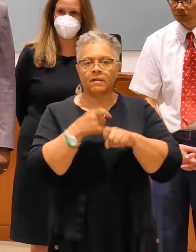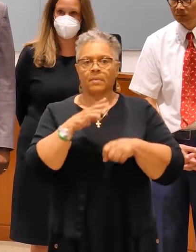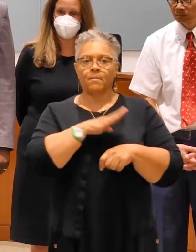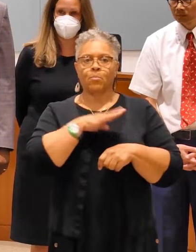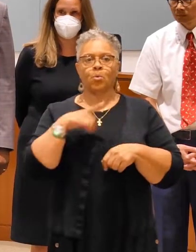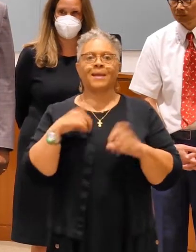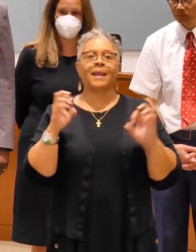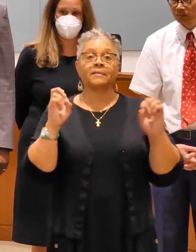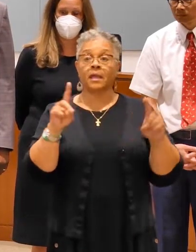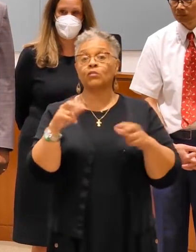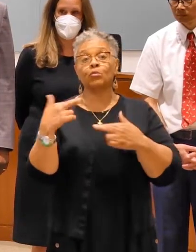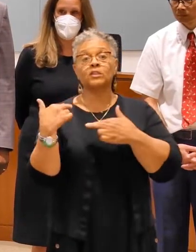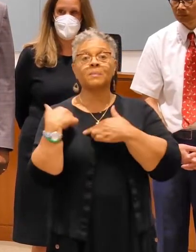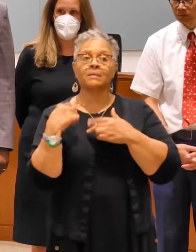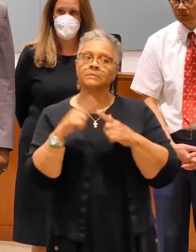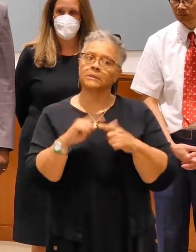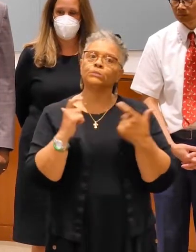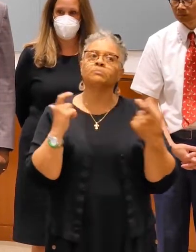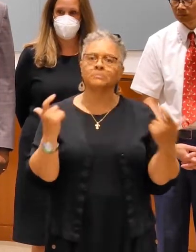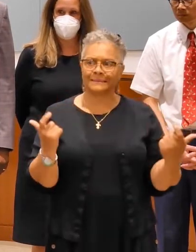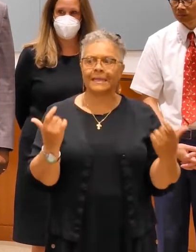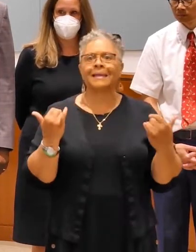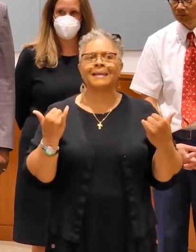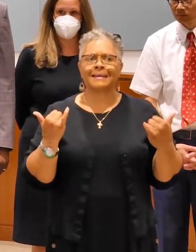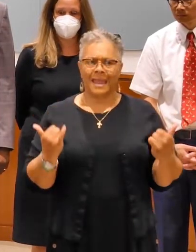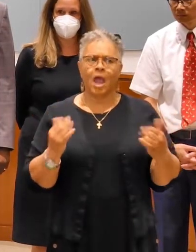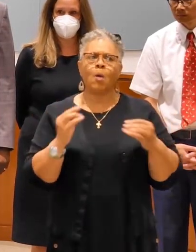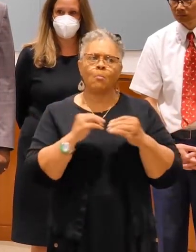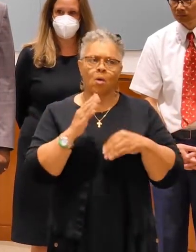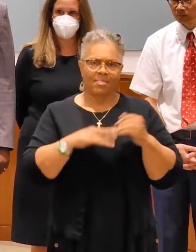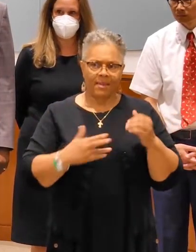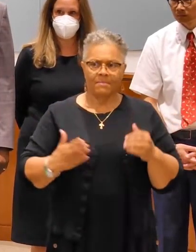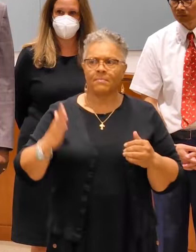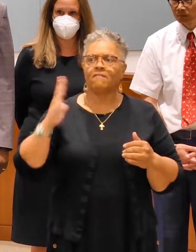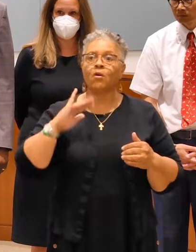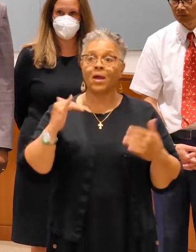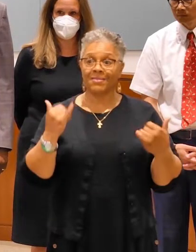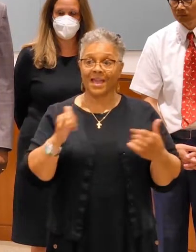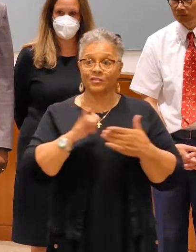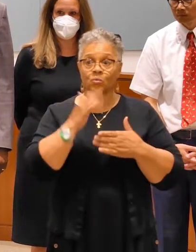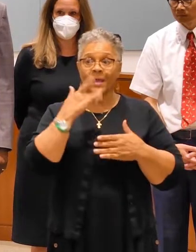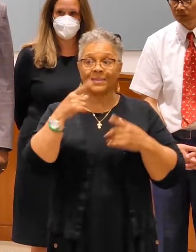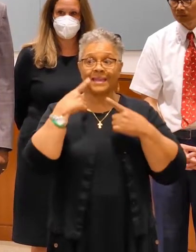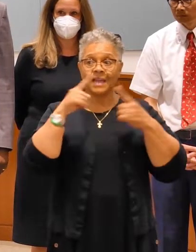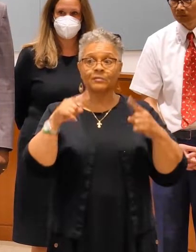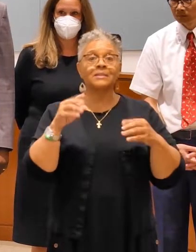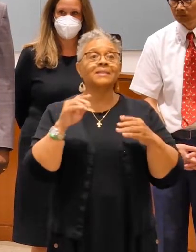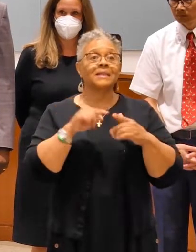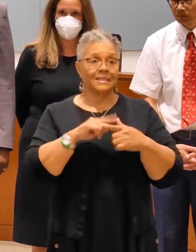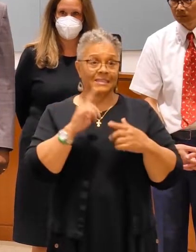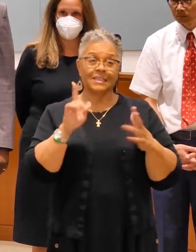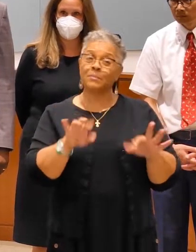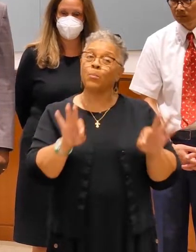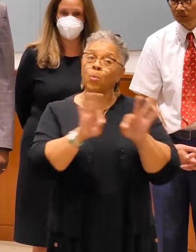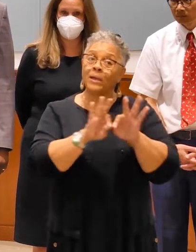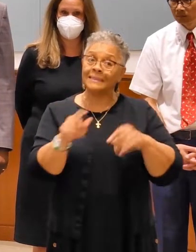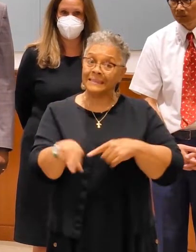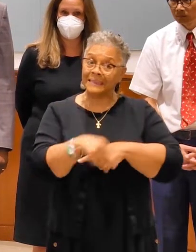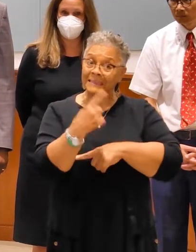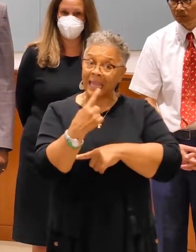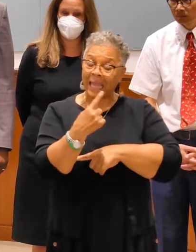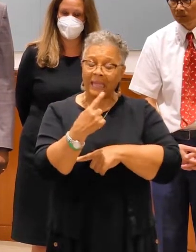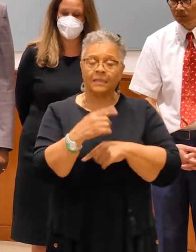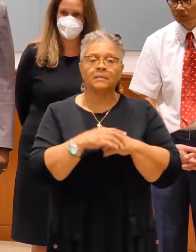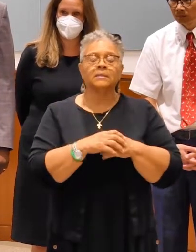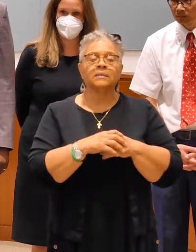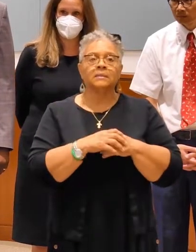that responsibility is great, now more than ever. And so that's why this announcement today is extremely significant. So I thank all of our staff